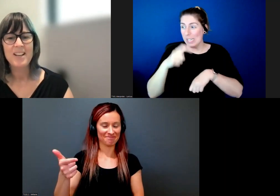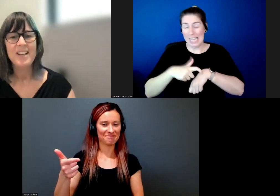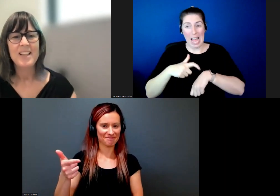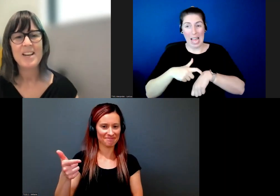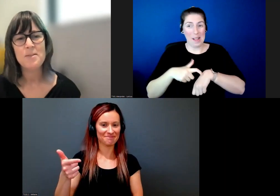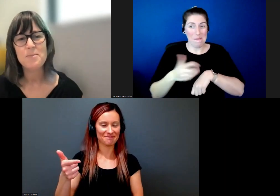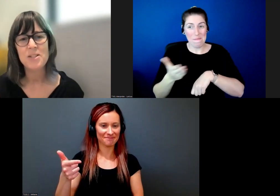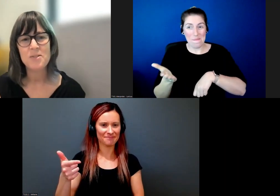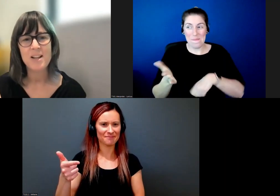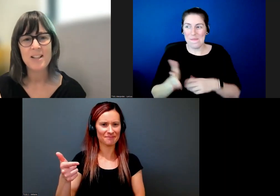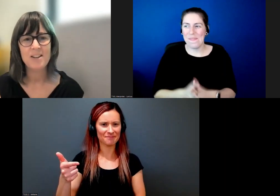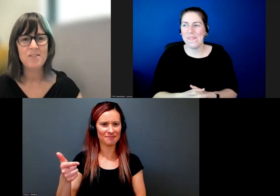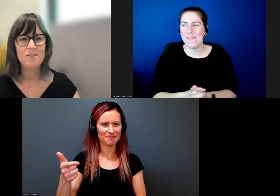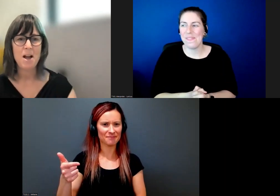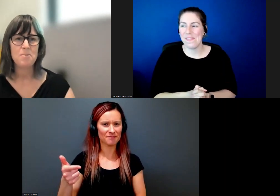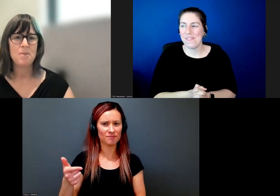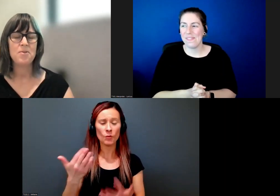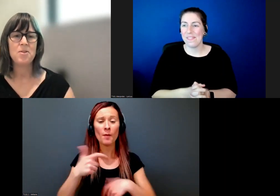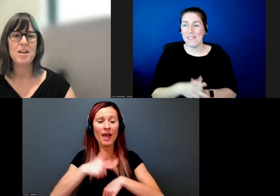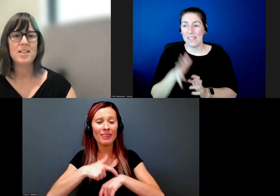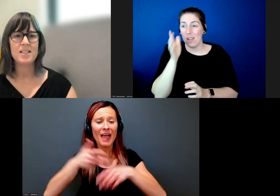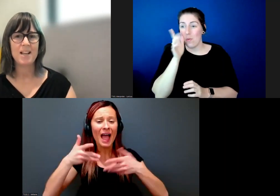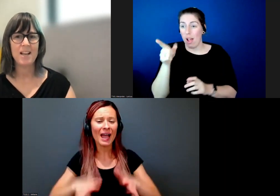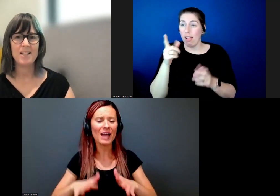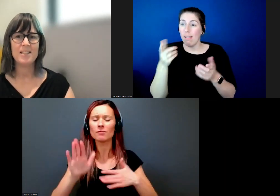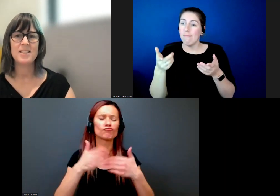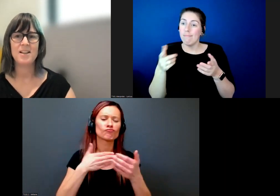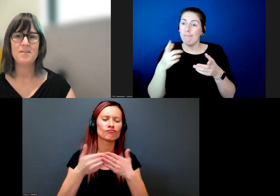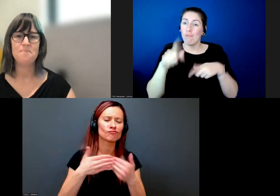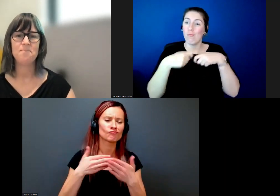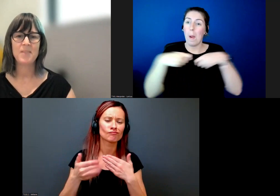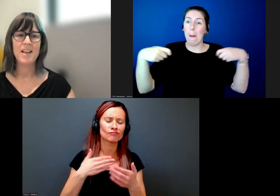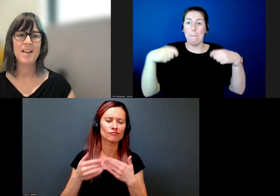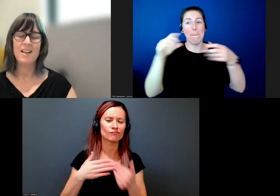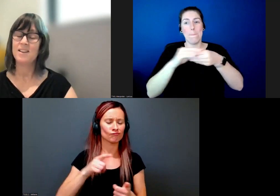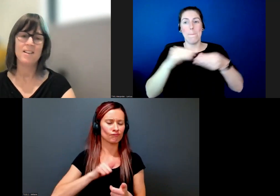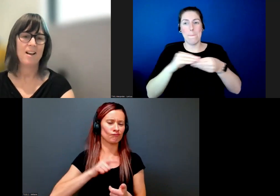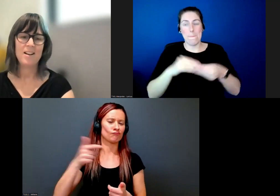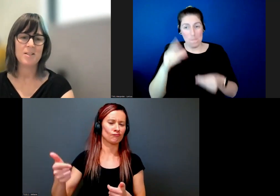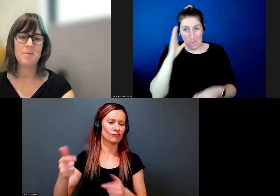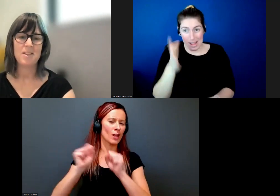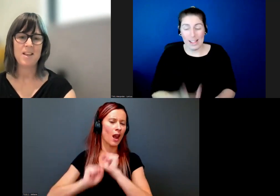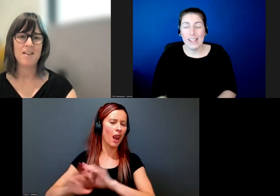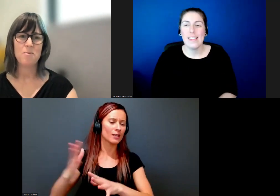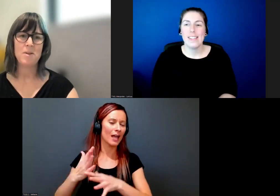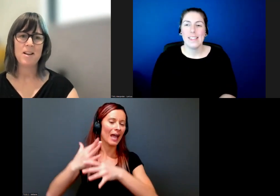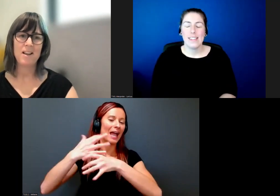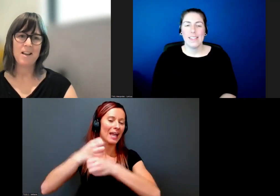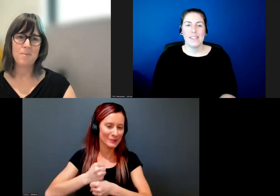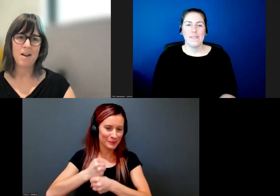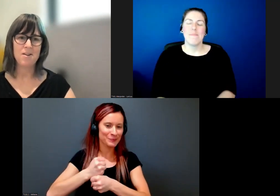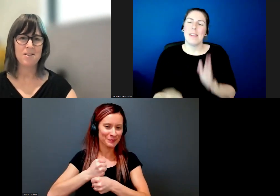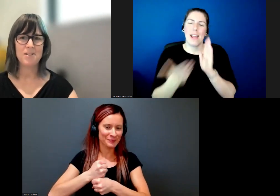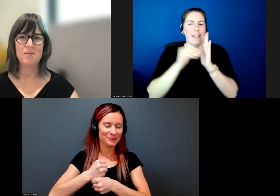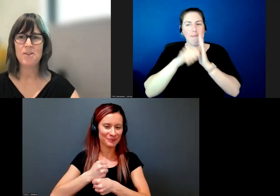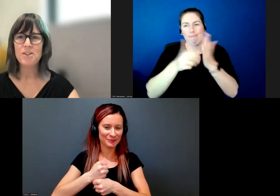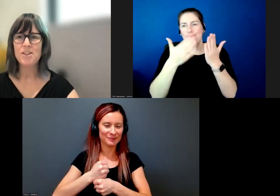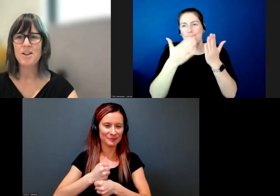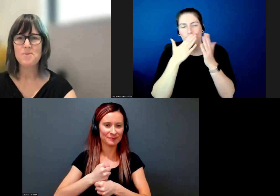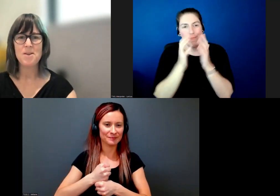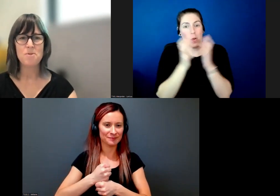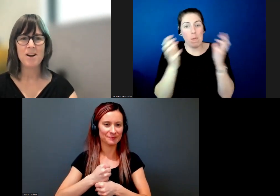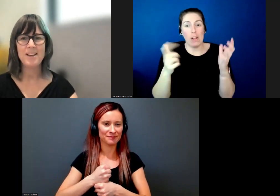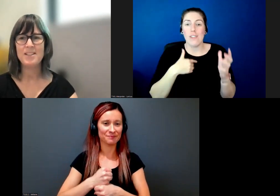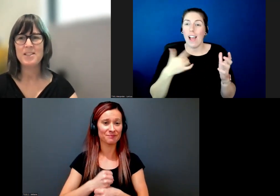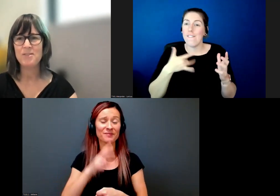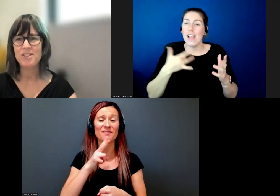to let him do a little wrap up for us. And I just want to thank everybody again. My heart is full,